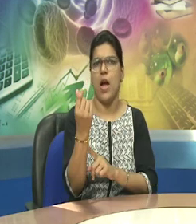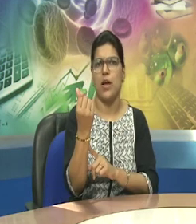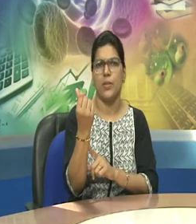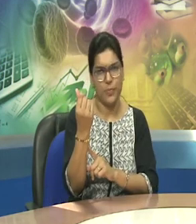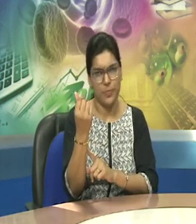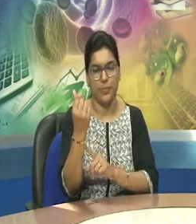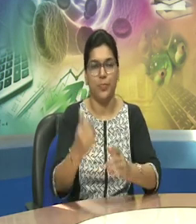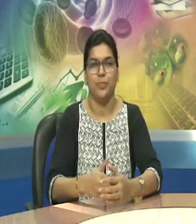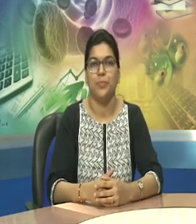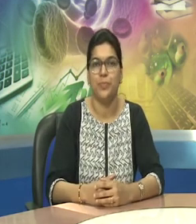Finance.